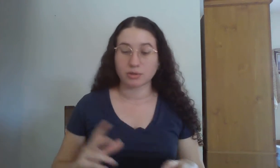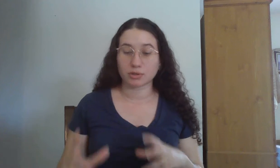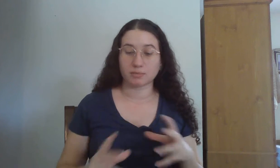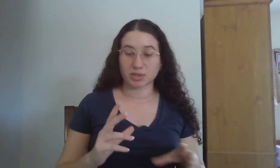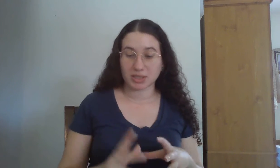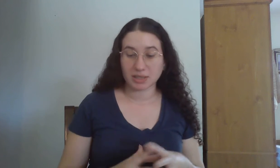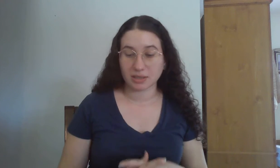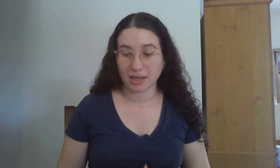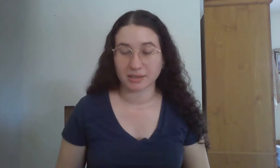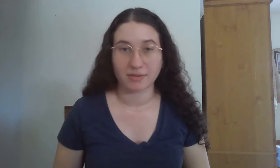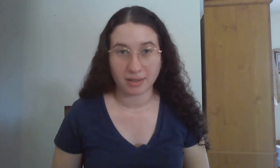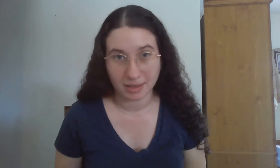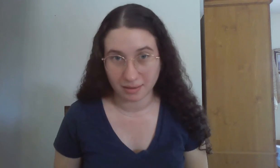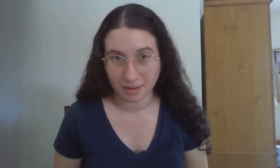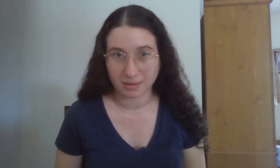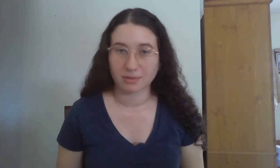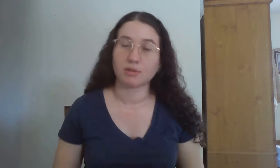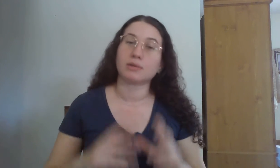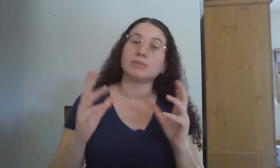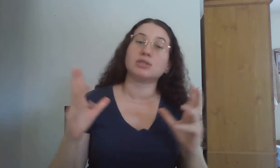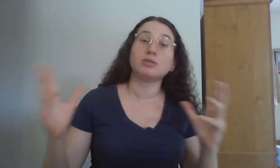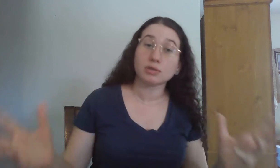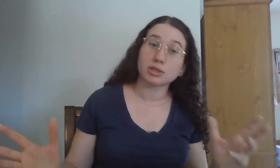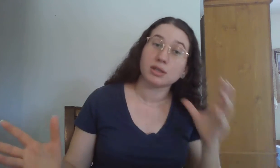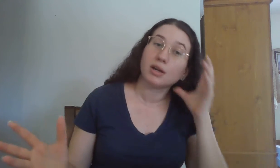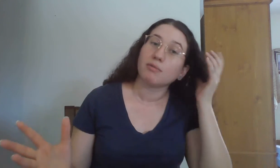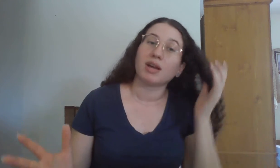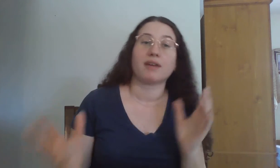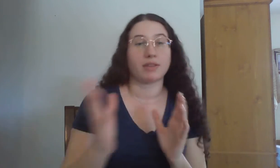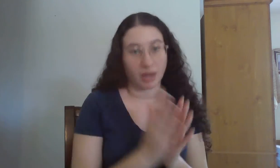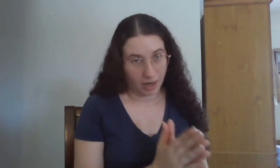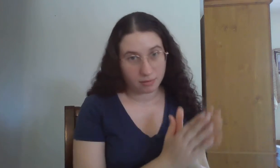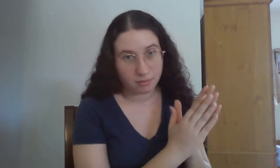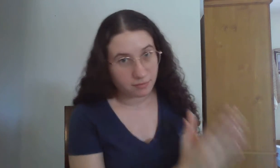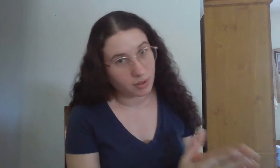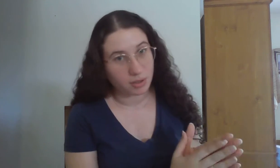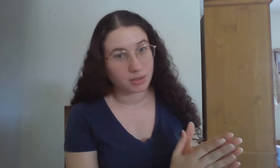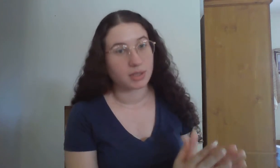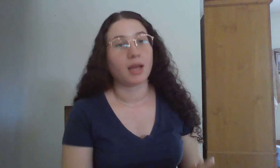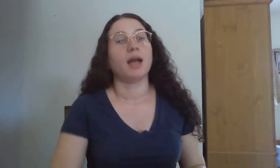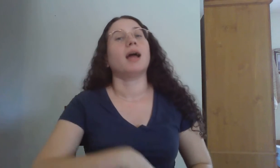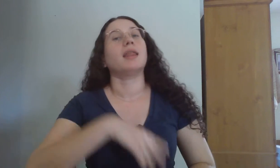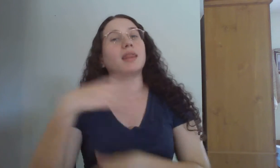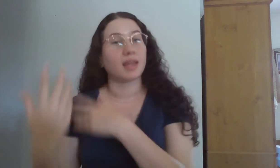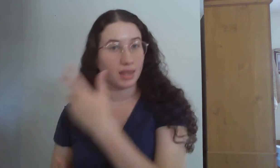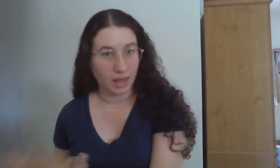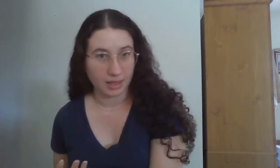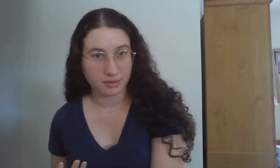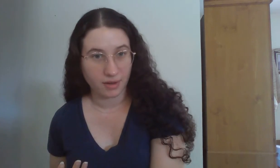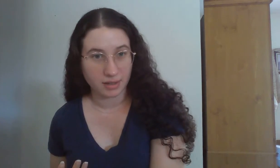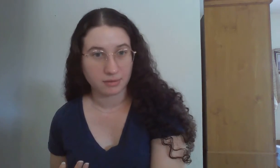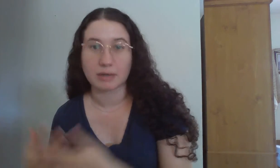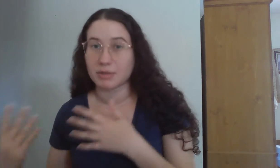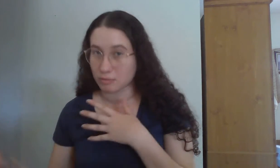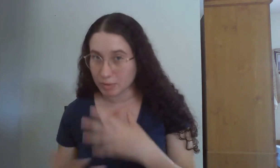usually precedes the classifier in the sentence. So that means usually we have the noun first and then the classifier, right? Because remember,